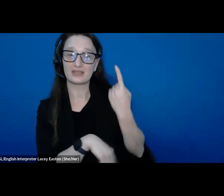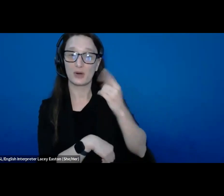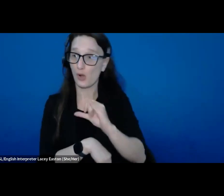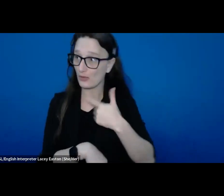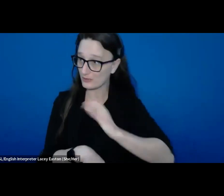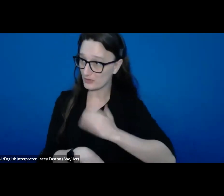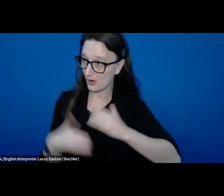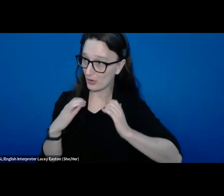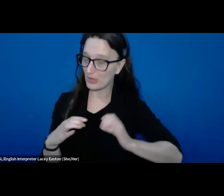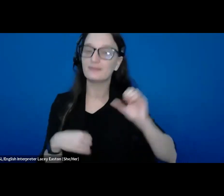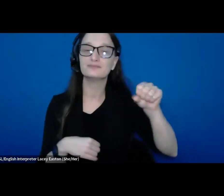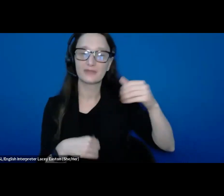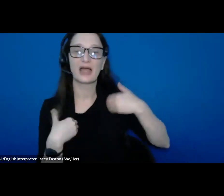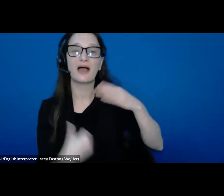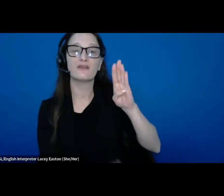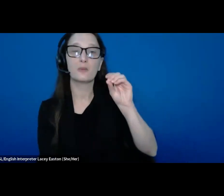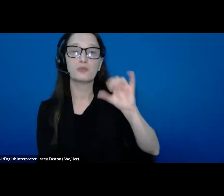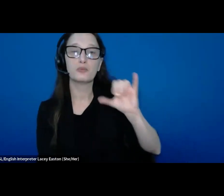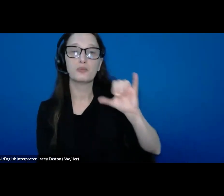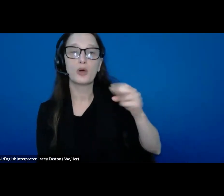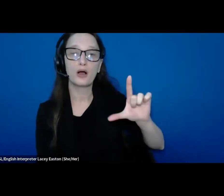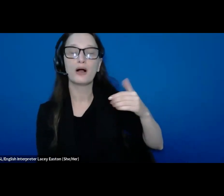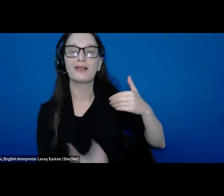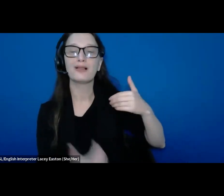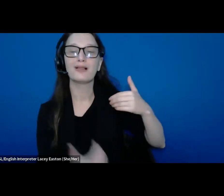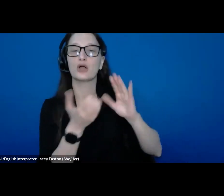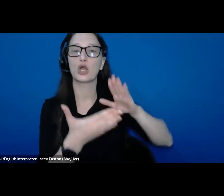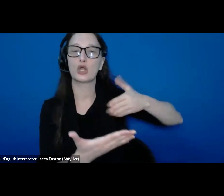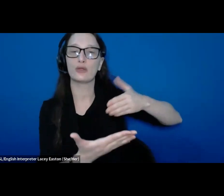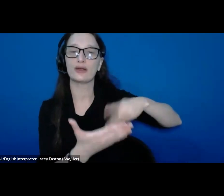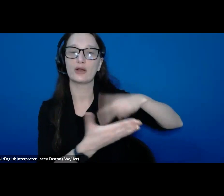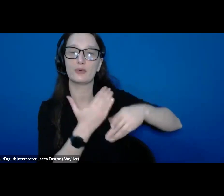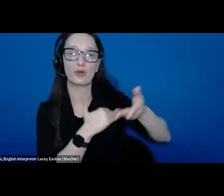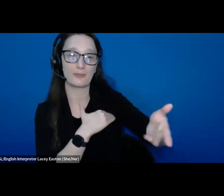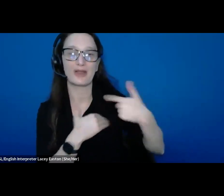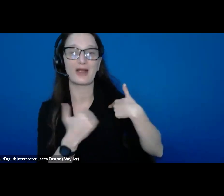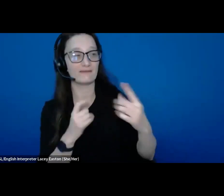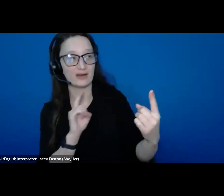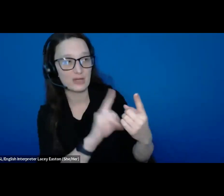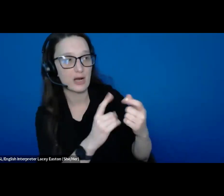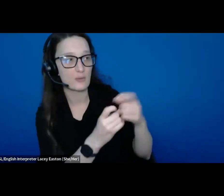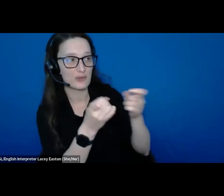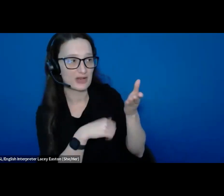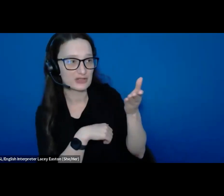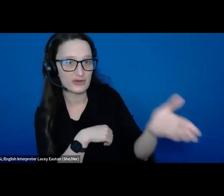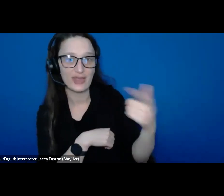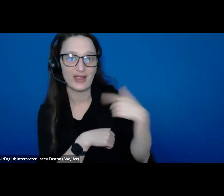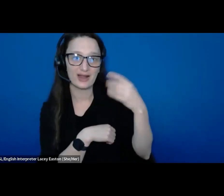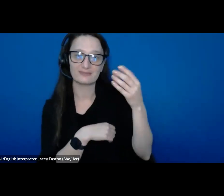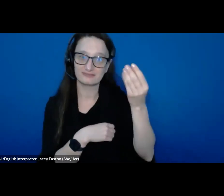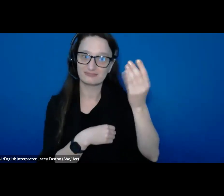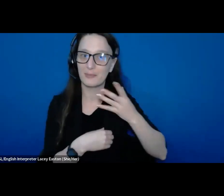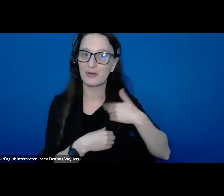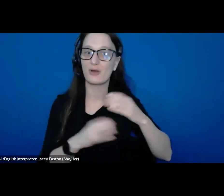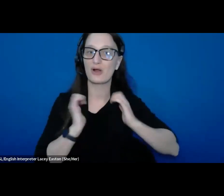program that goes on in Boyd Hall. So I walked down and spoke to Jazz, our manager up there, and she said, "Oh, that's our clients are in there in that